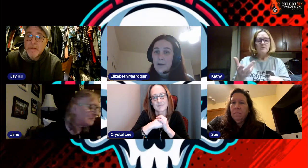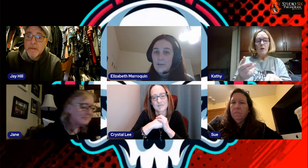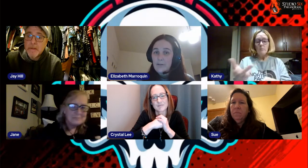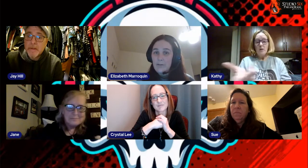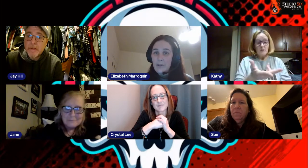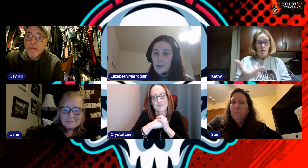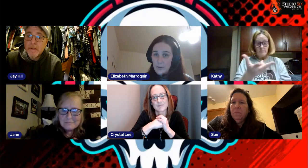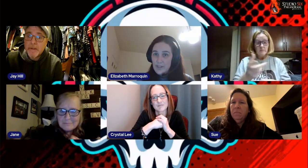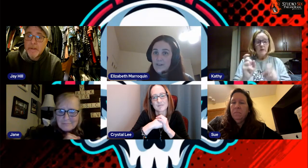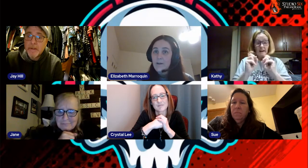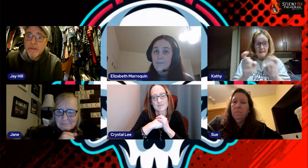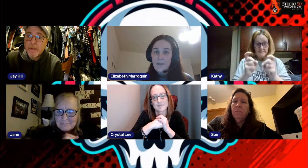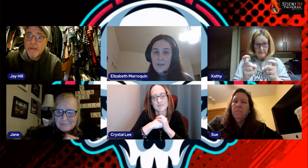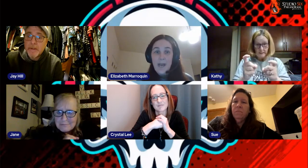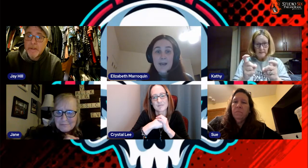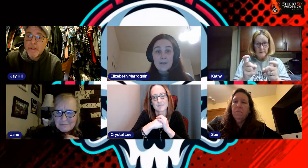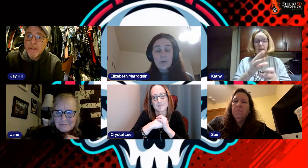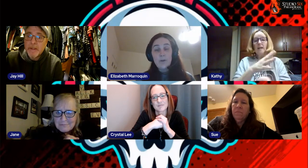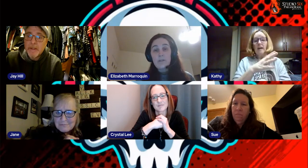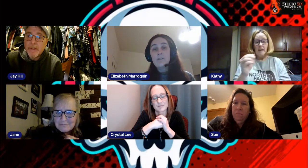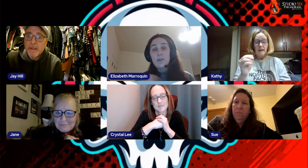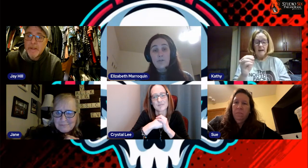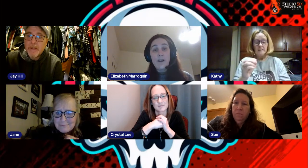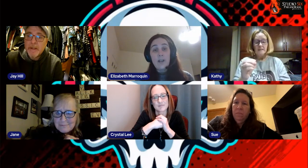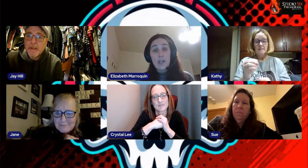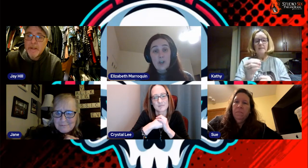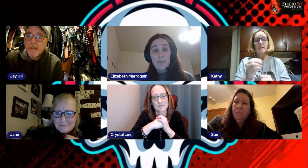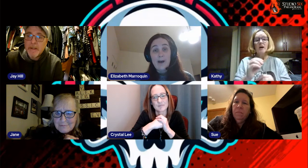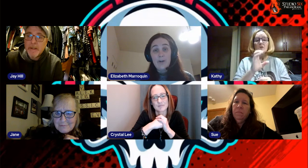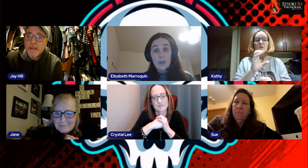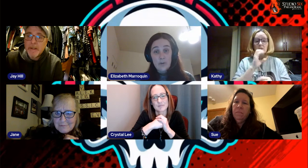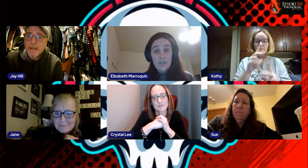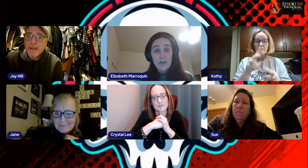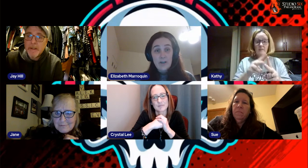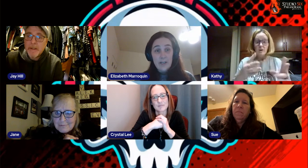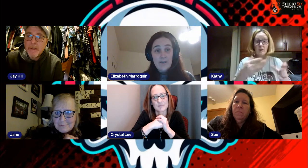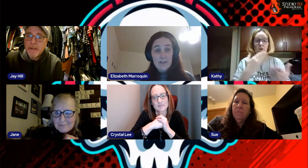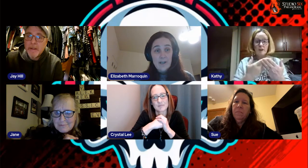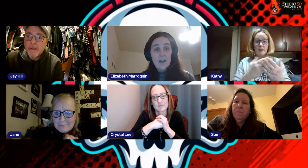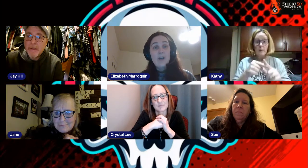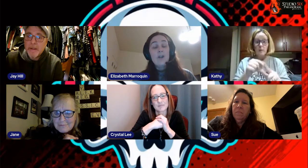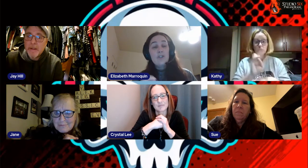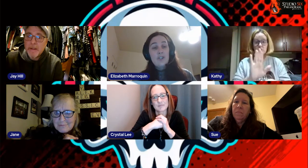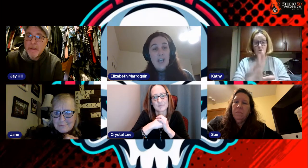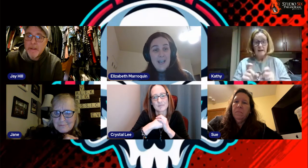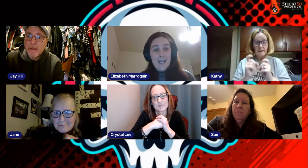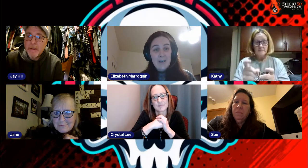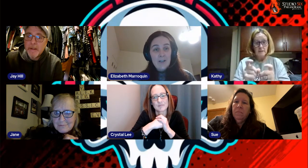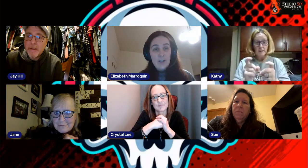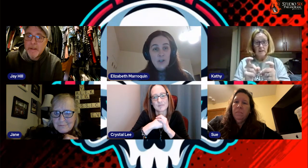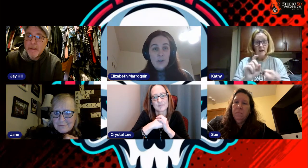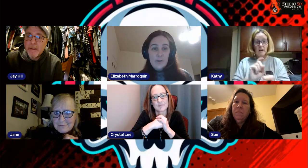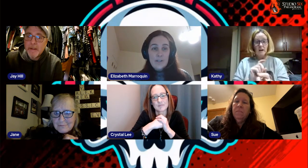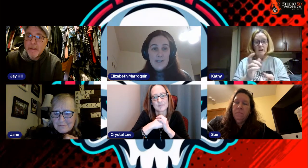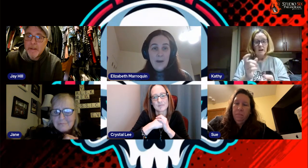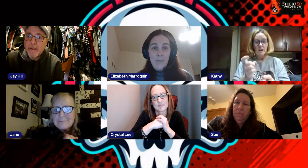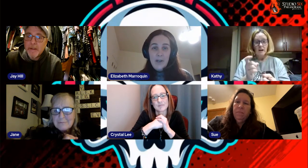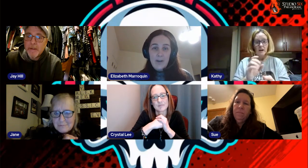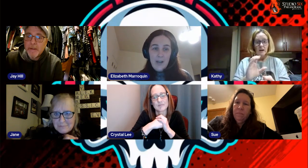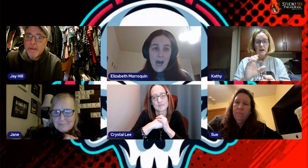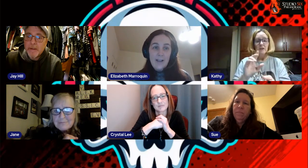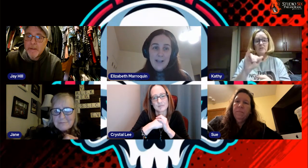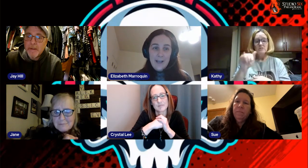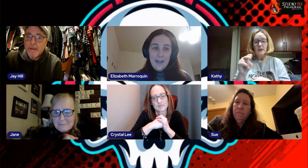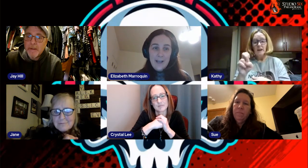good about using them. Yeah, so Crystal, you're very good about using your gifts. Jane uses them,